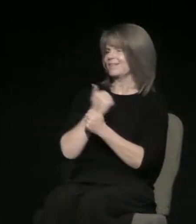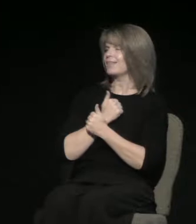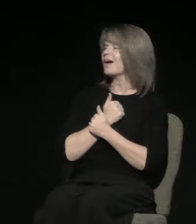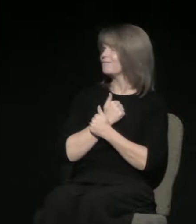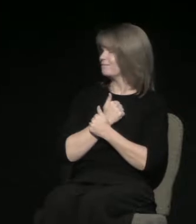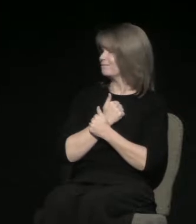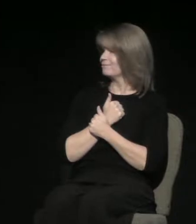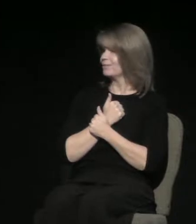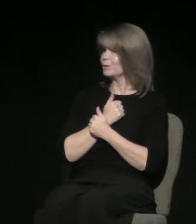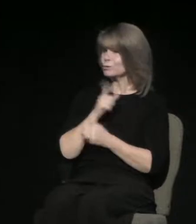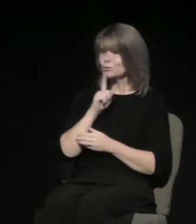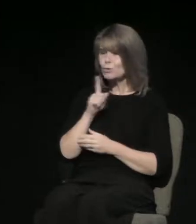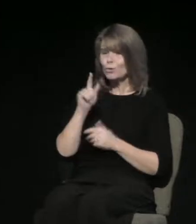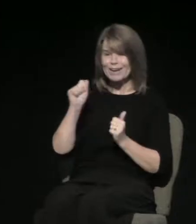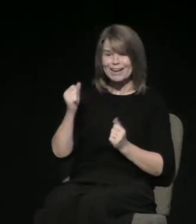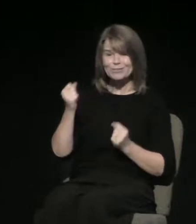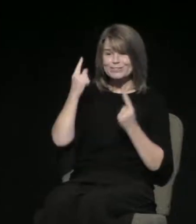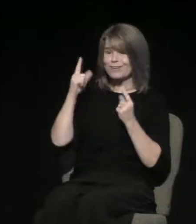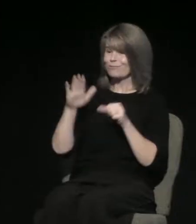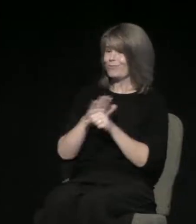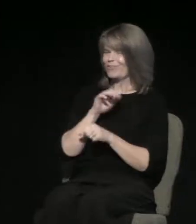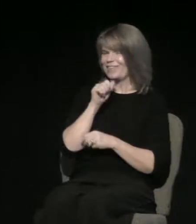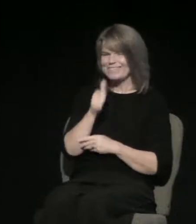it is too great To understand fully